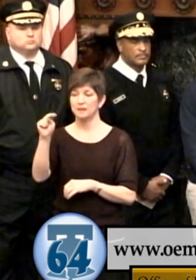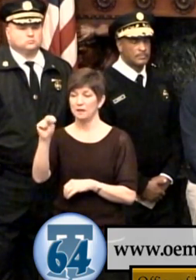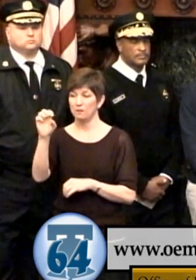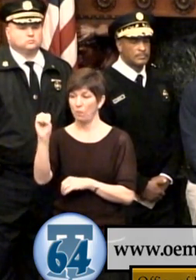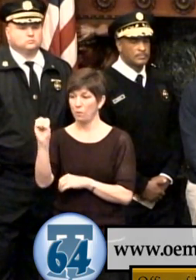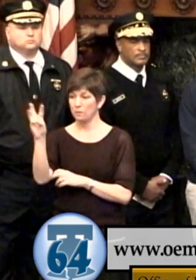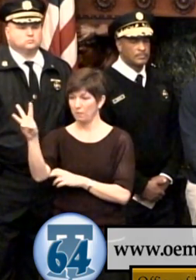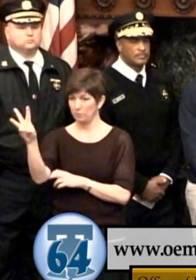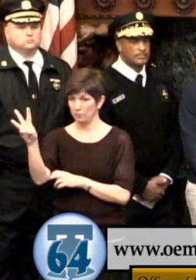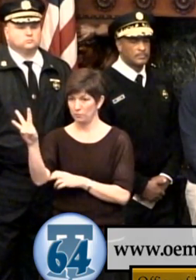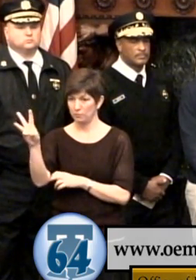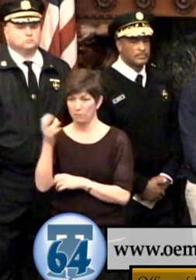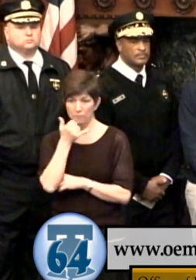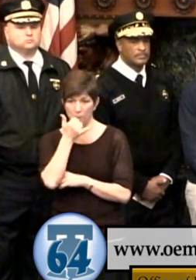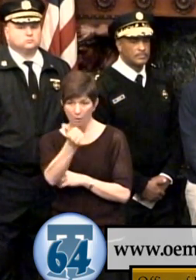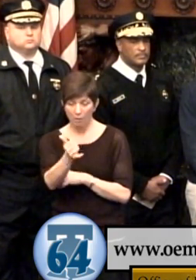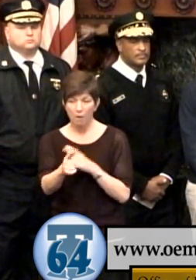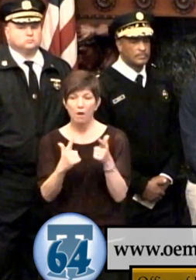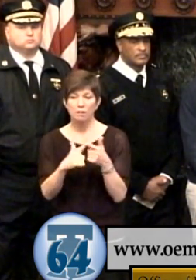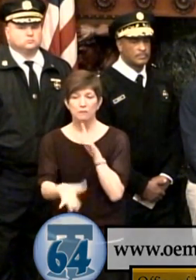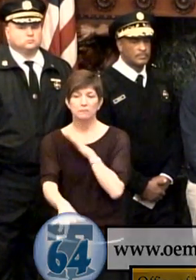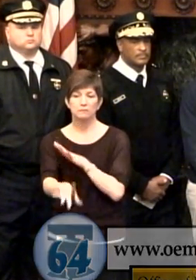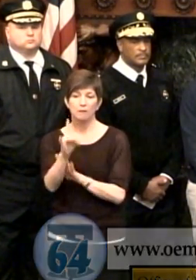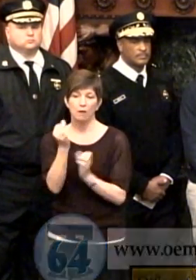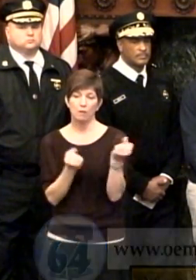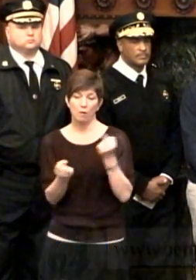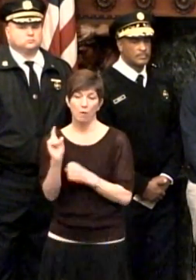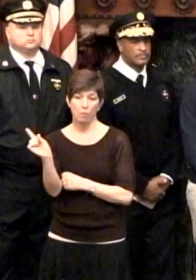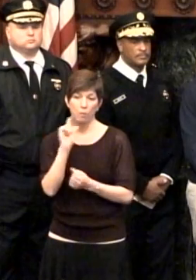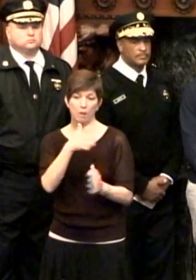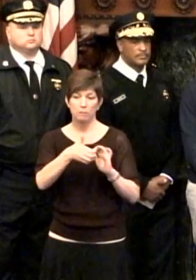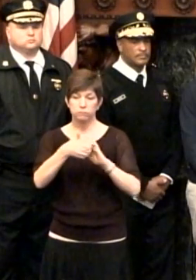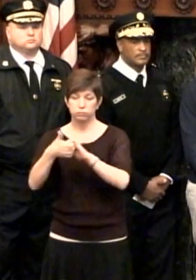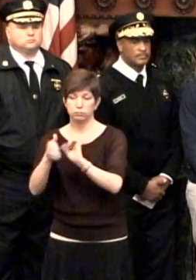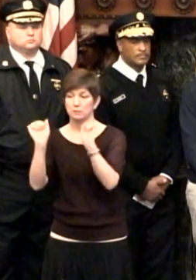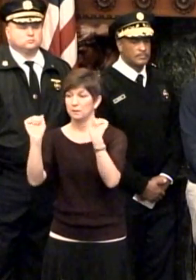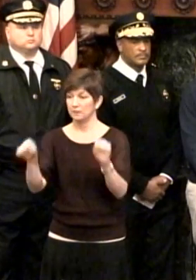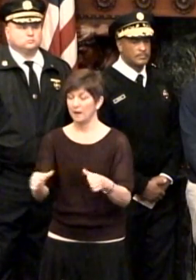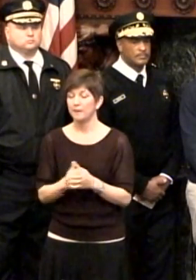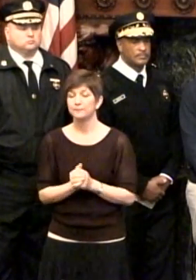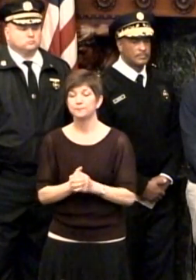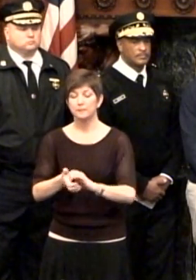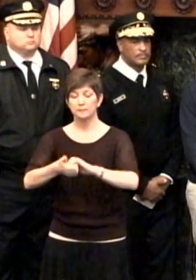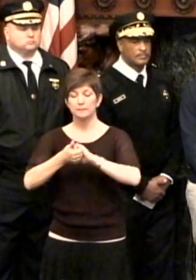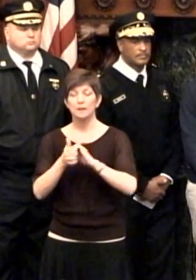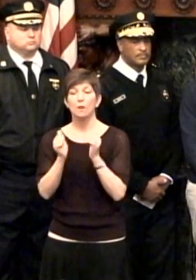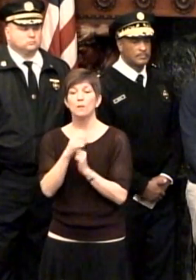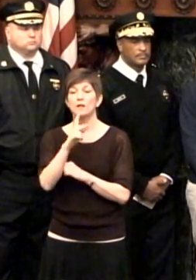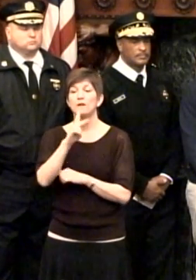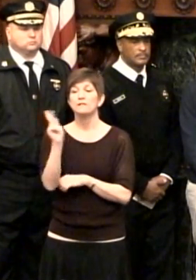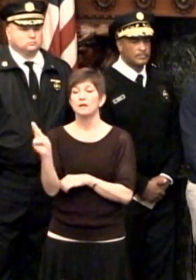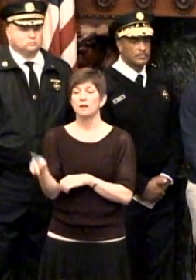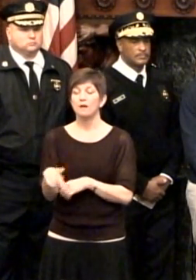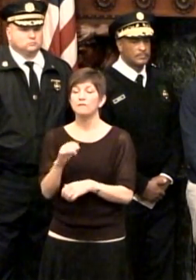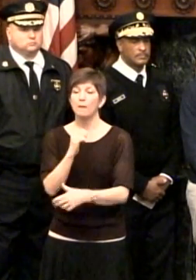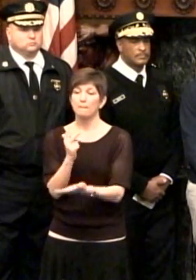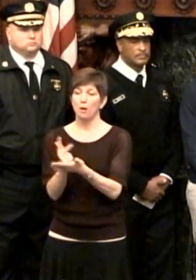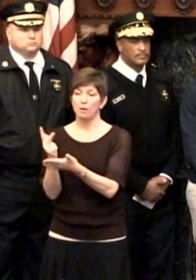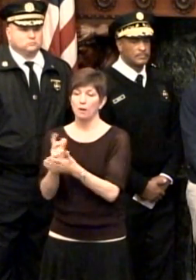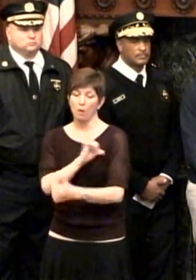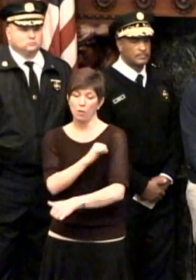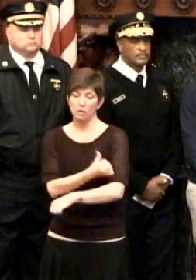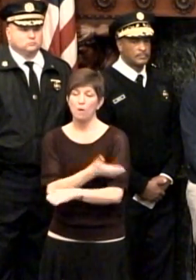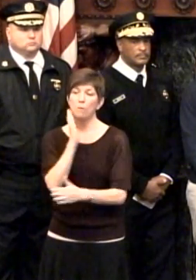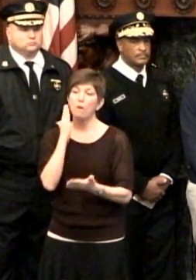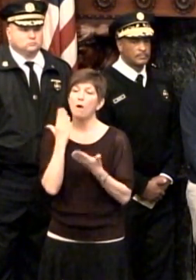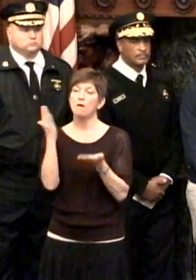215-686-SNOW in order to find your vehicle. In our partnership with the Philadelphia Parking Authority, the Parking Authority will offer